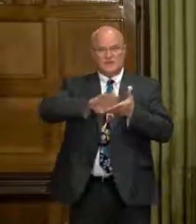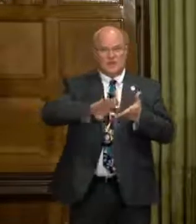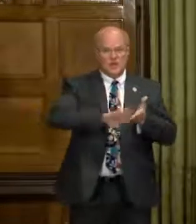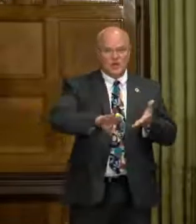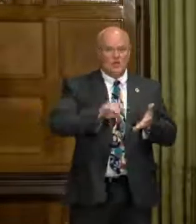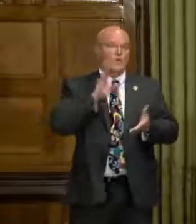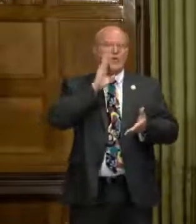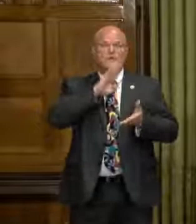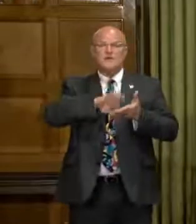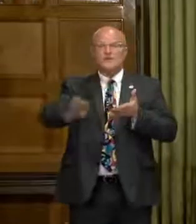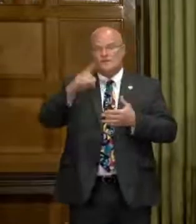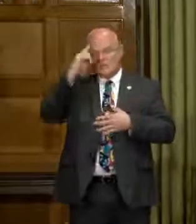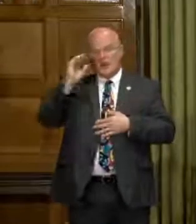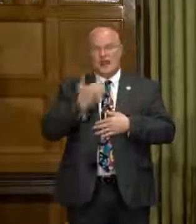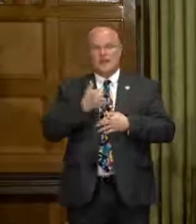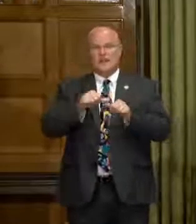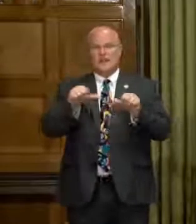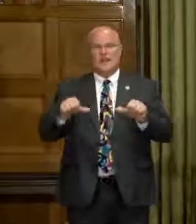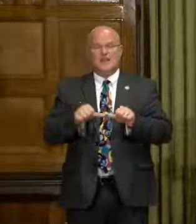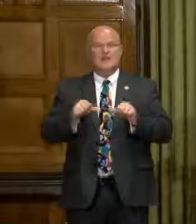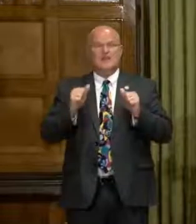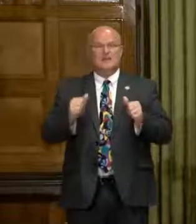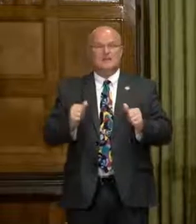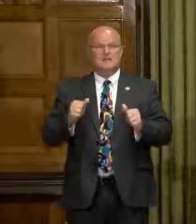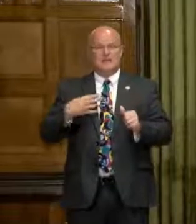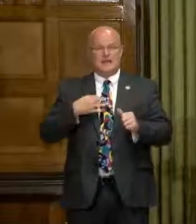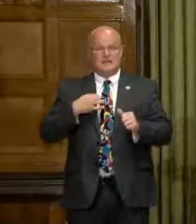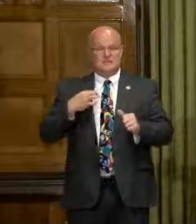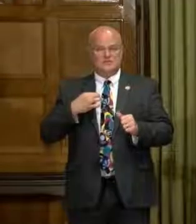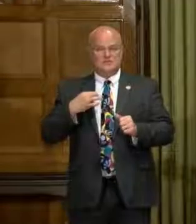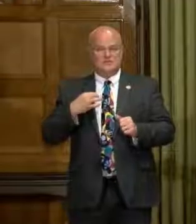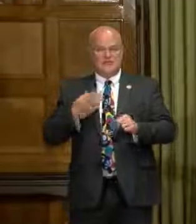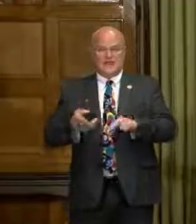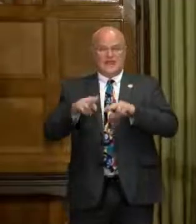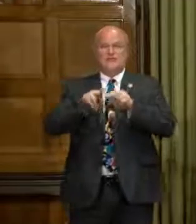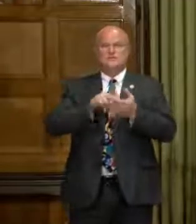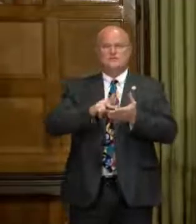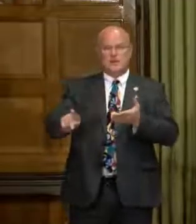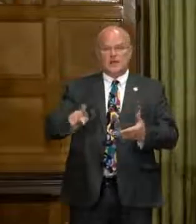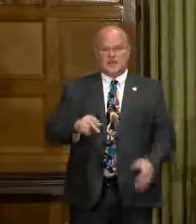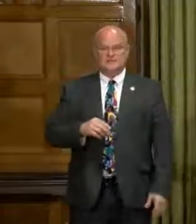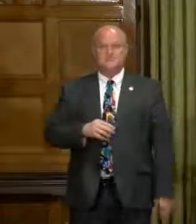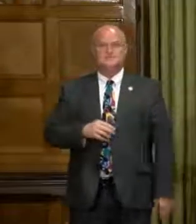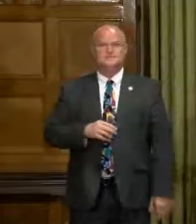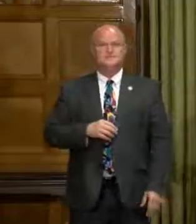or will be furloughed for our area hospitals, will they be eligible for that extra pay?